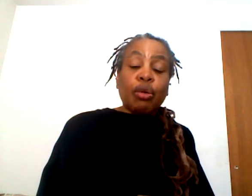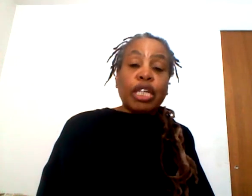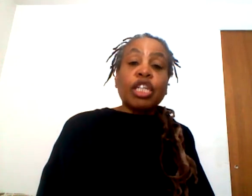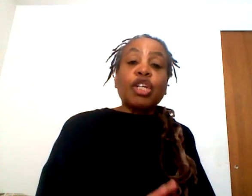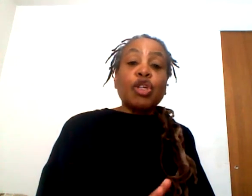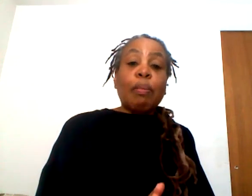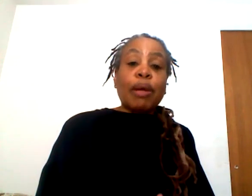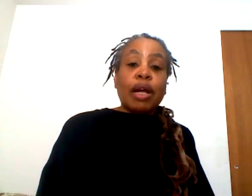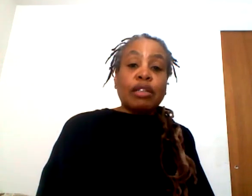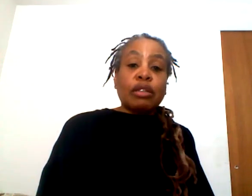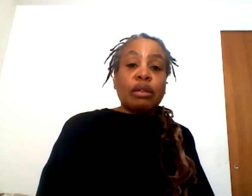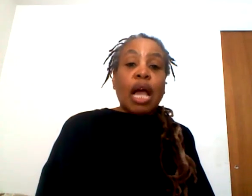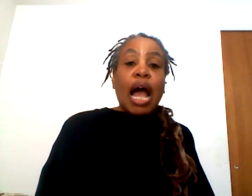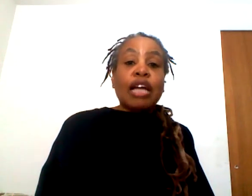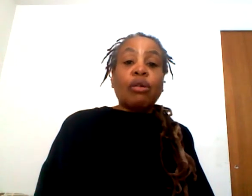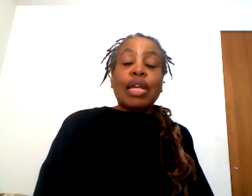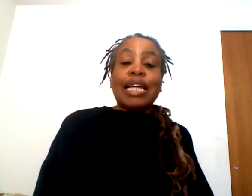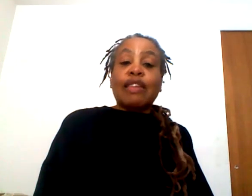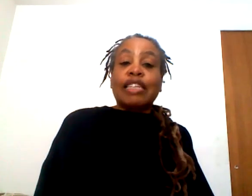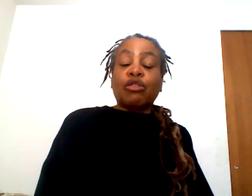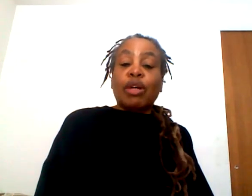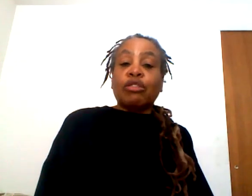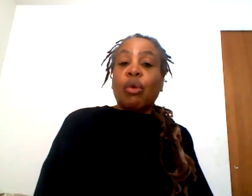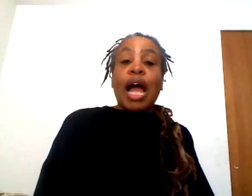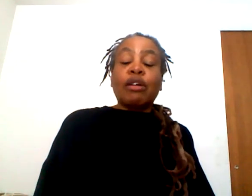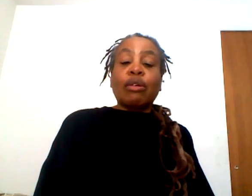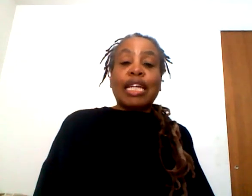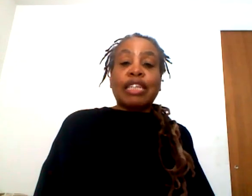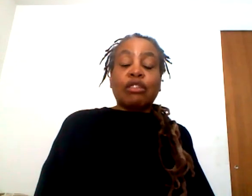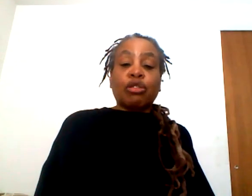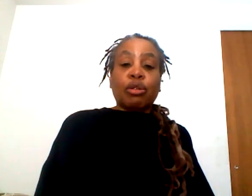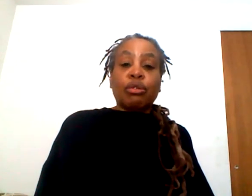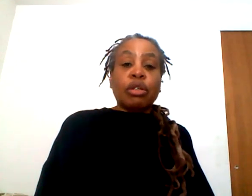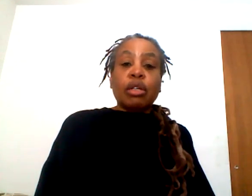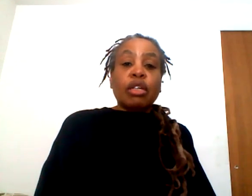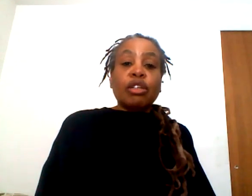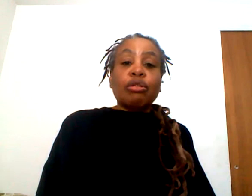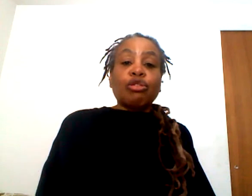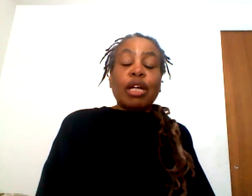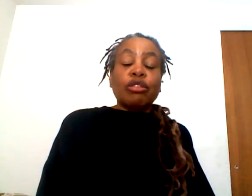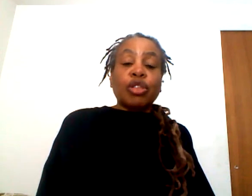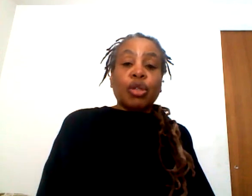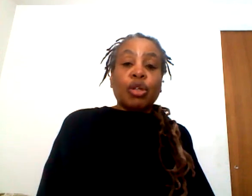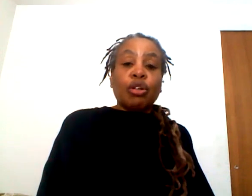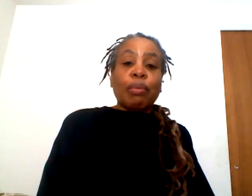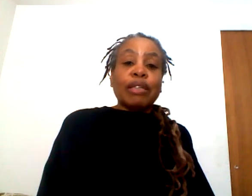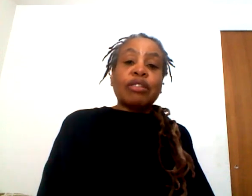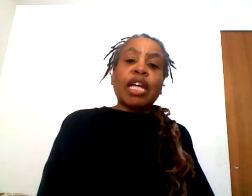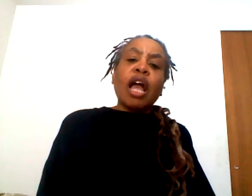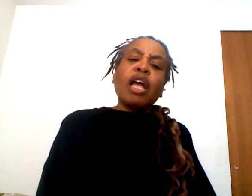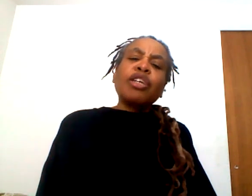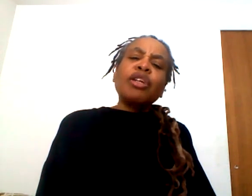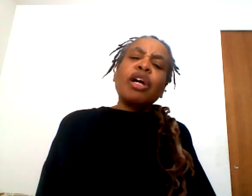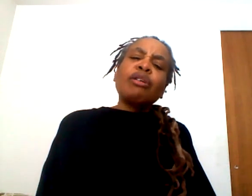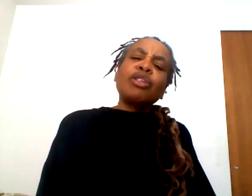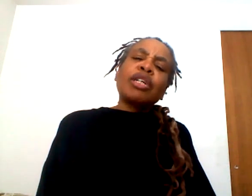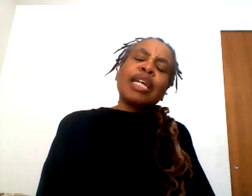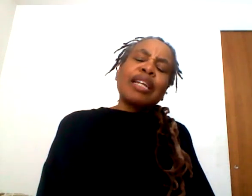it. You're blunt. I don't like that dress, or I don't like that skirt. You don't try to sugarcoat it by saying, you know, you can get